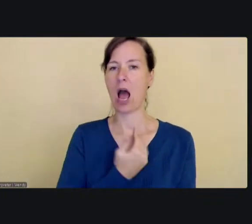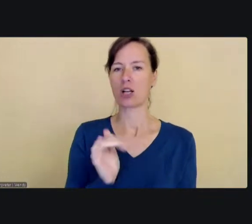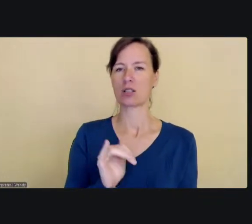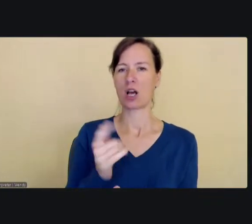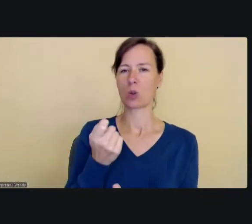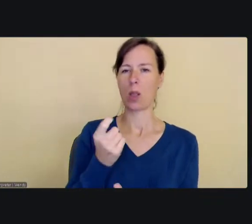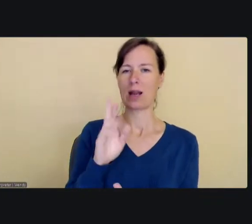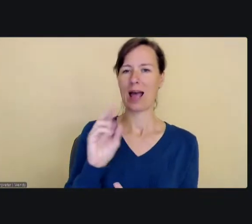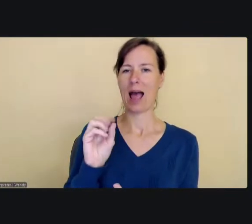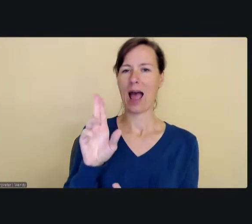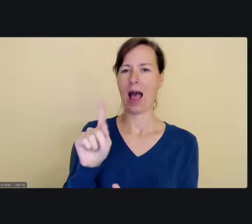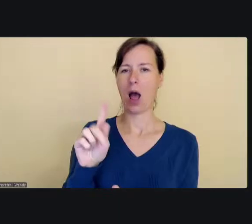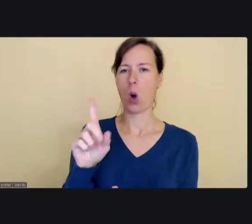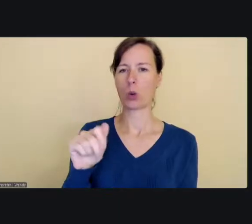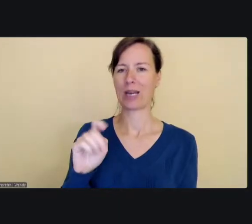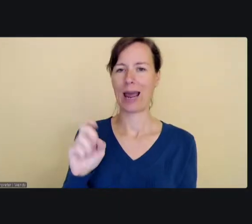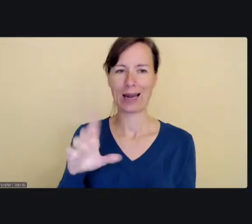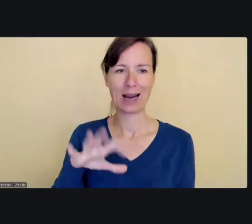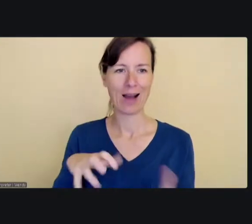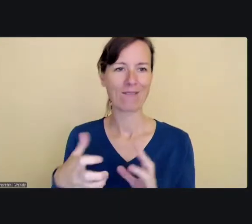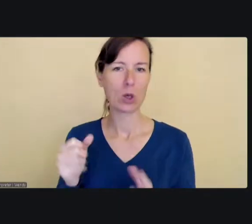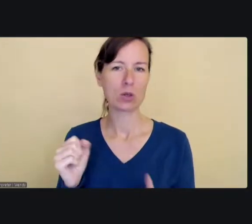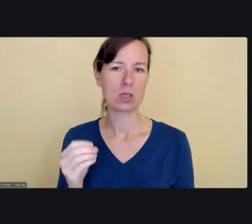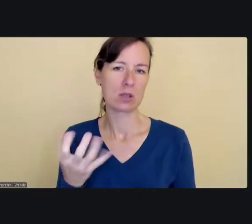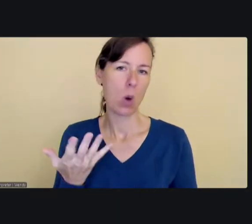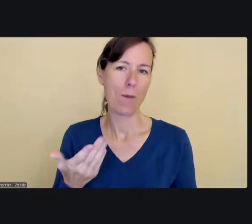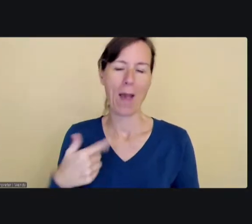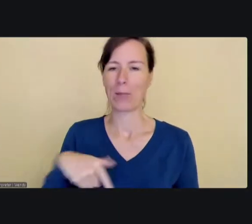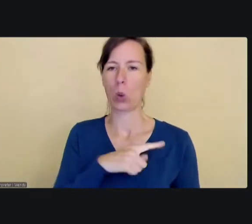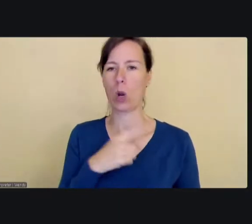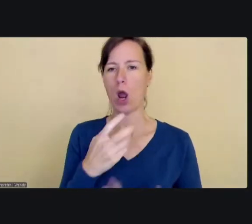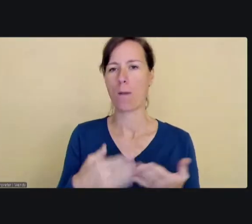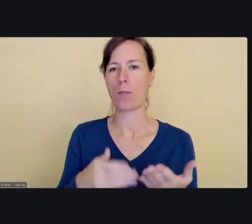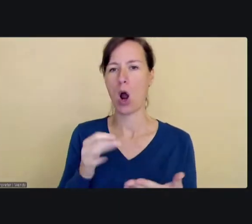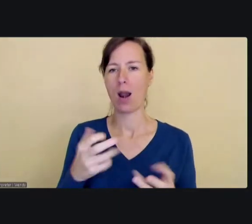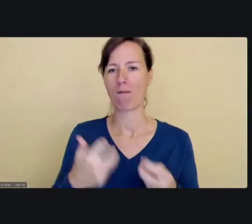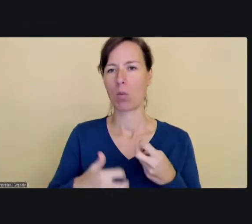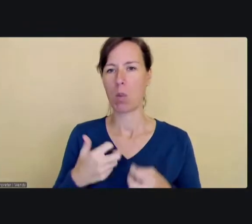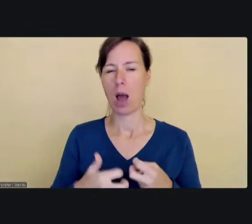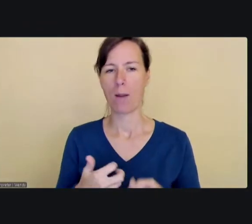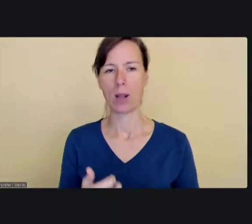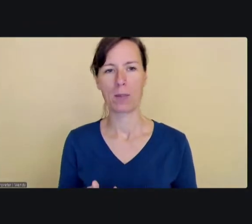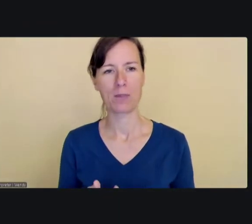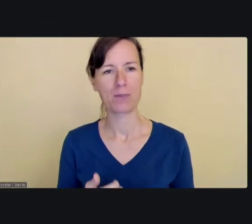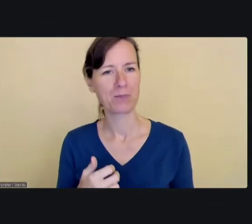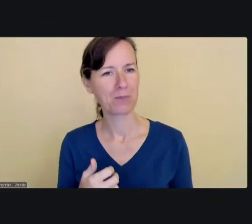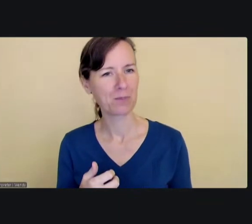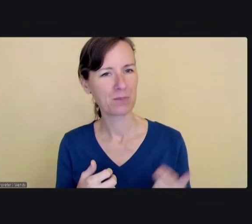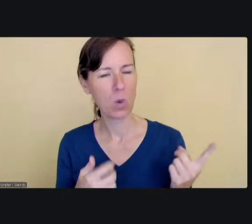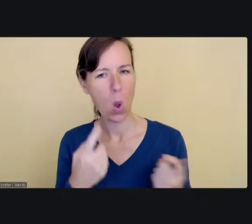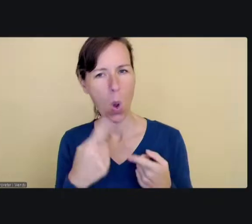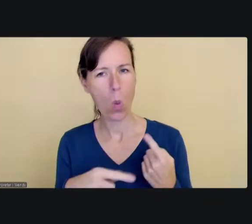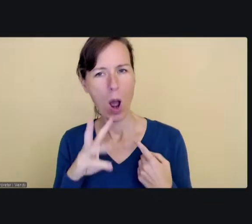maybe part of the problem is we're working on each other. Can you tell me what web page you're referring to, Mayor?